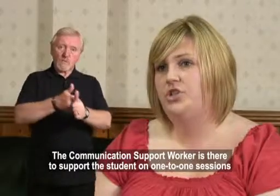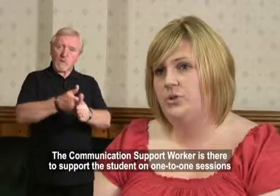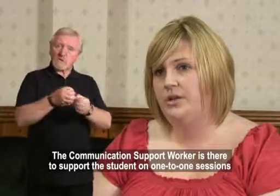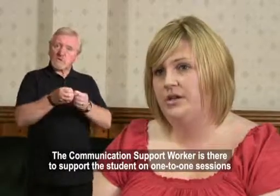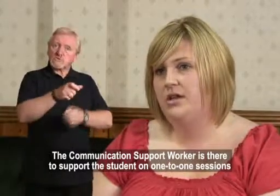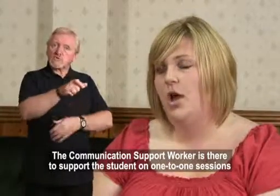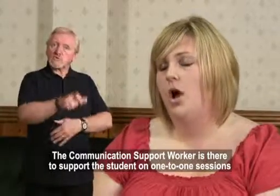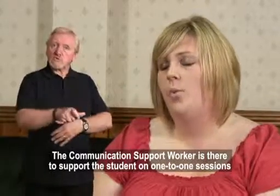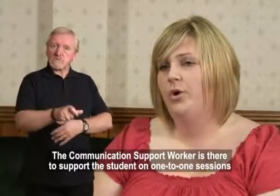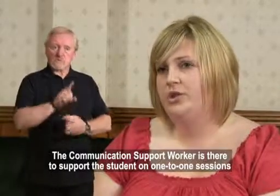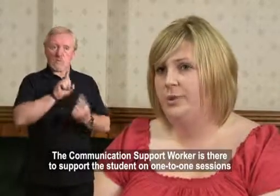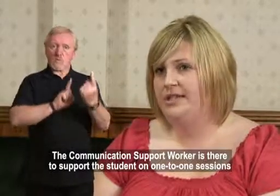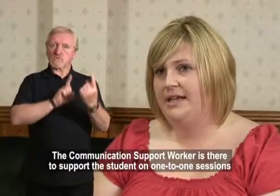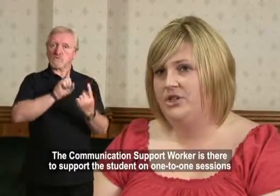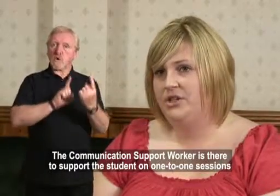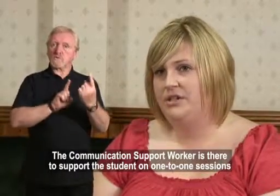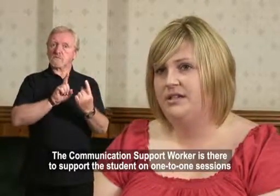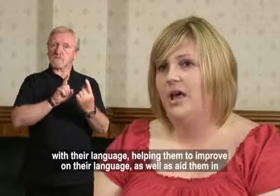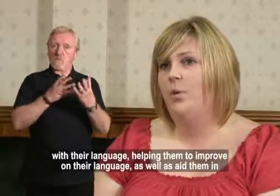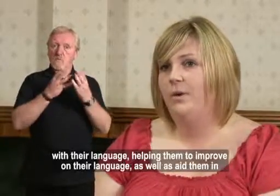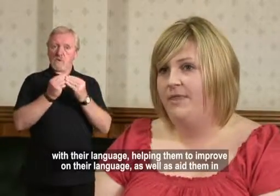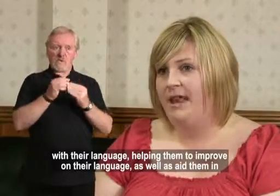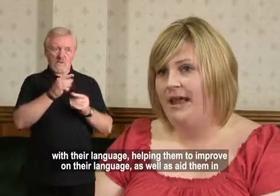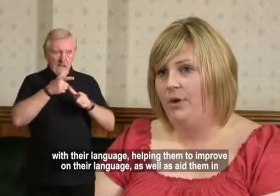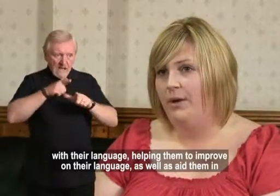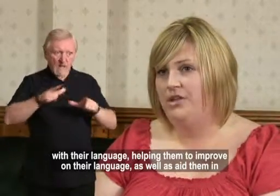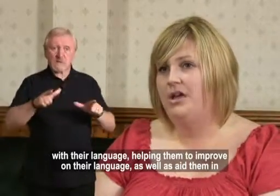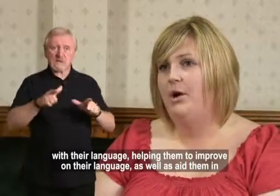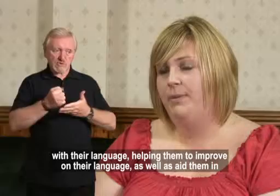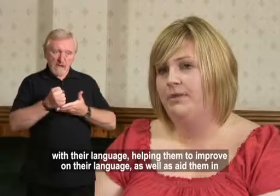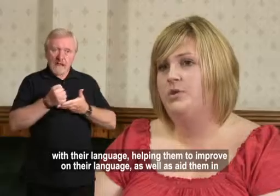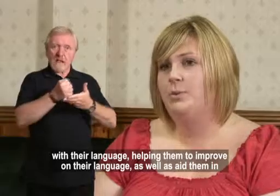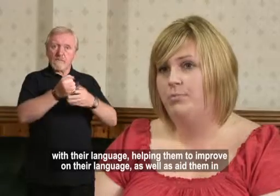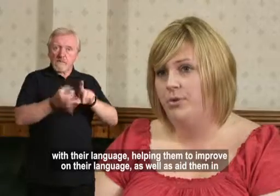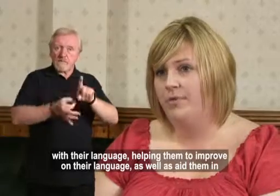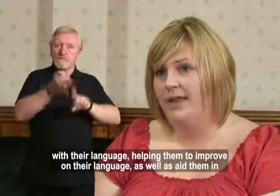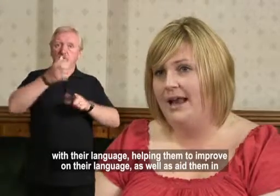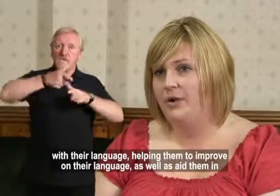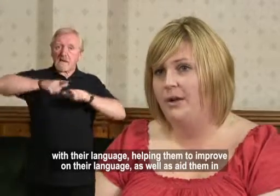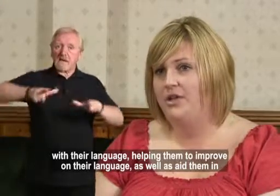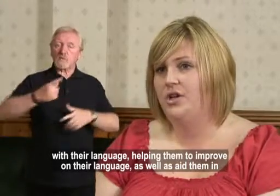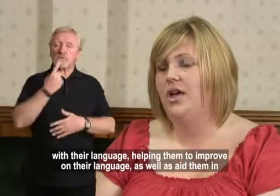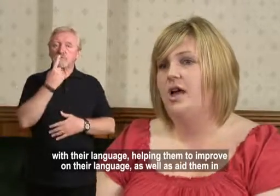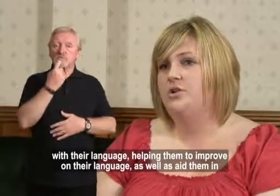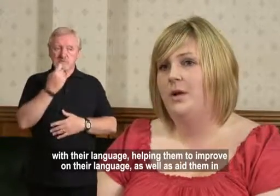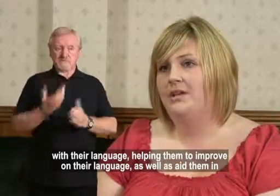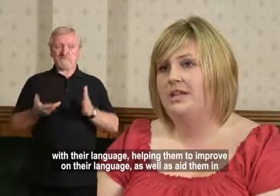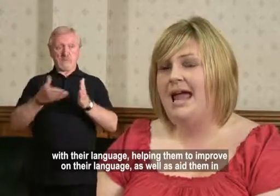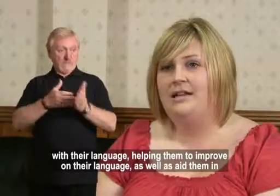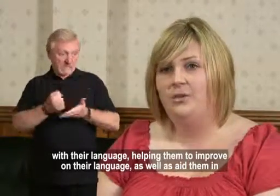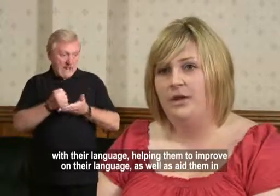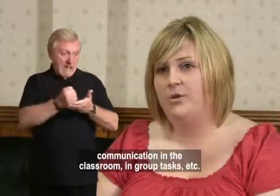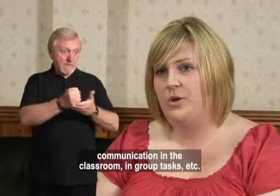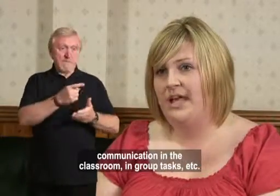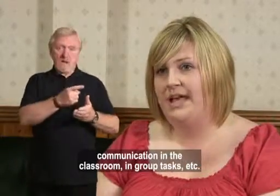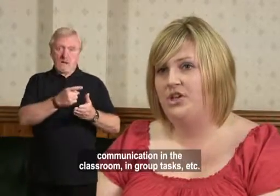the student on one-to-one sessions with their language, helping them to improve on their language, as well as